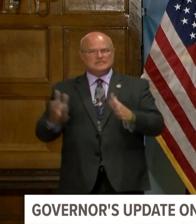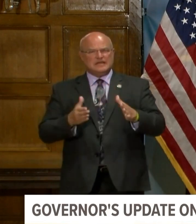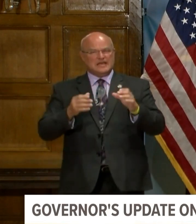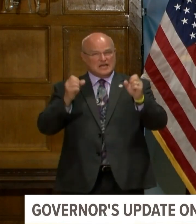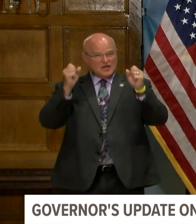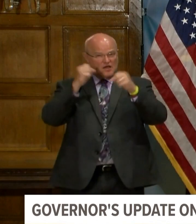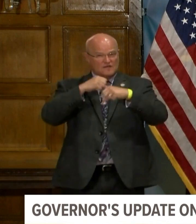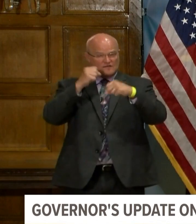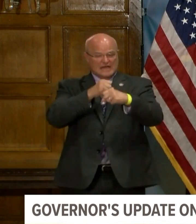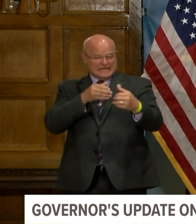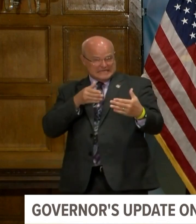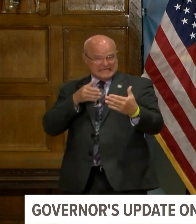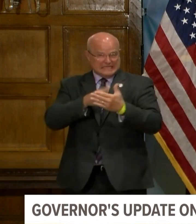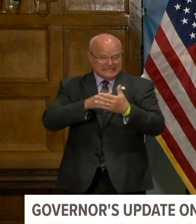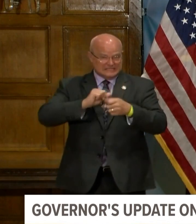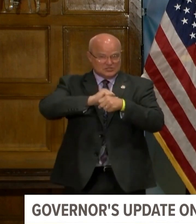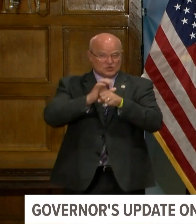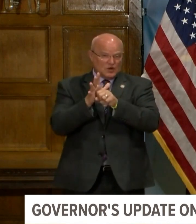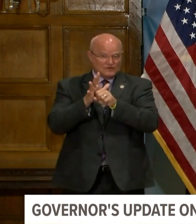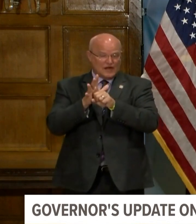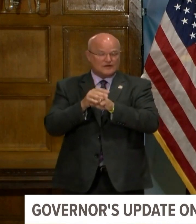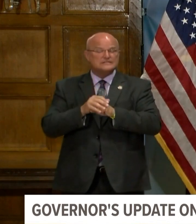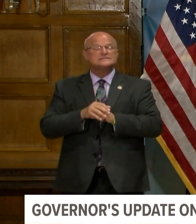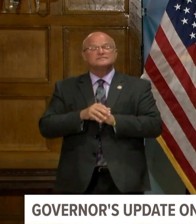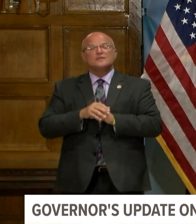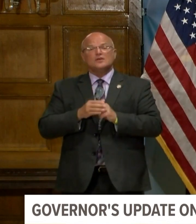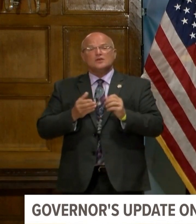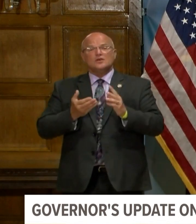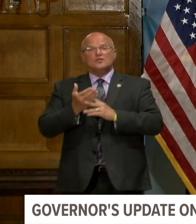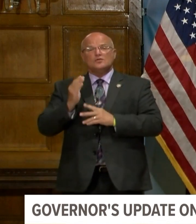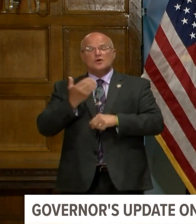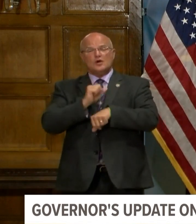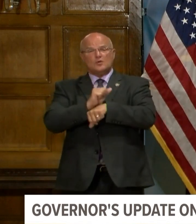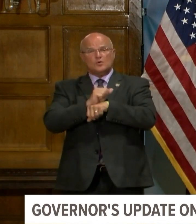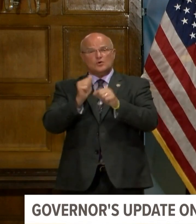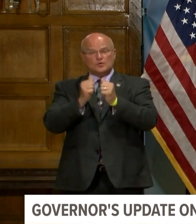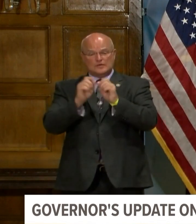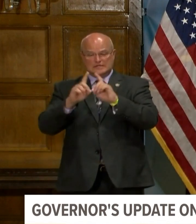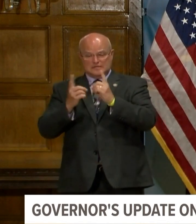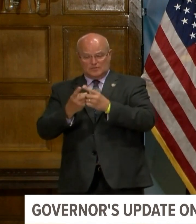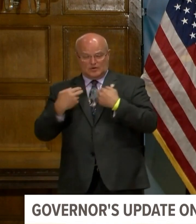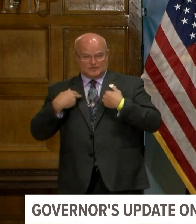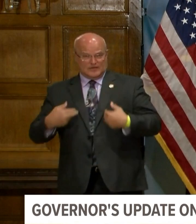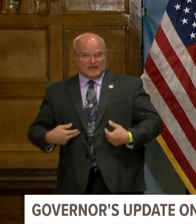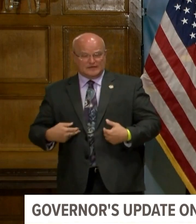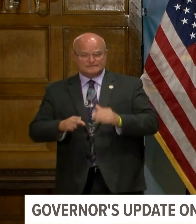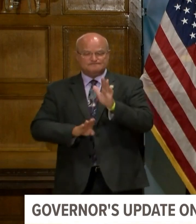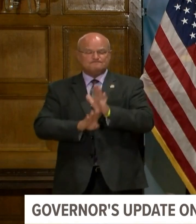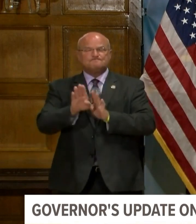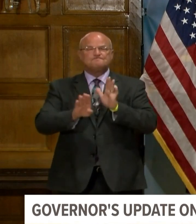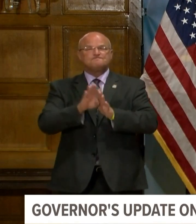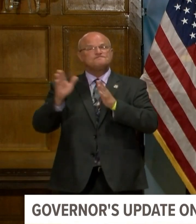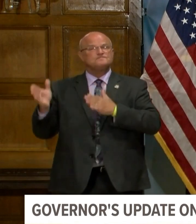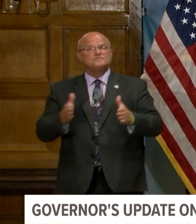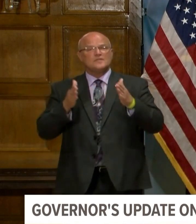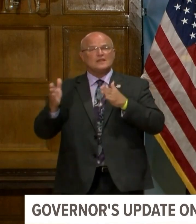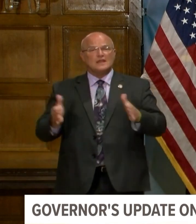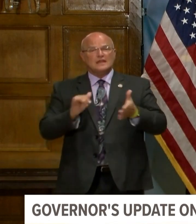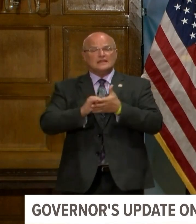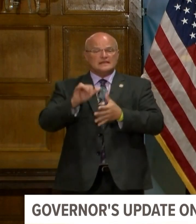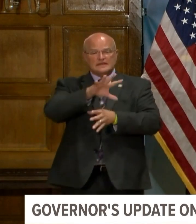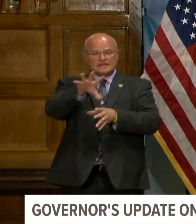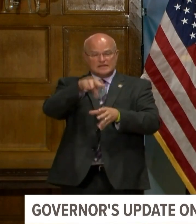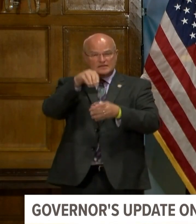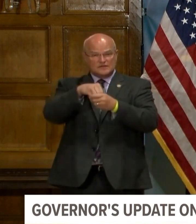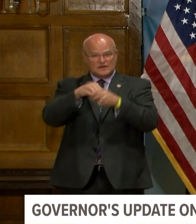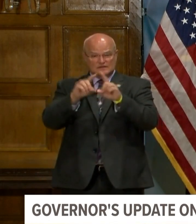fighting coronavirus. Through our work with the Department of Health, we've developed a strategy that